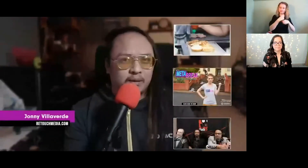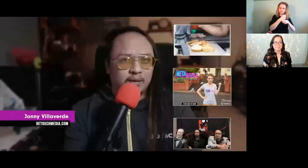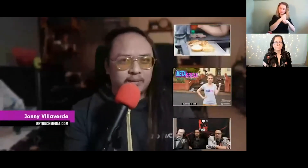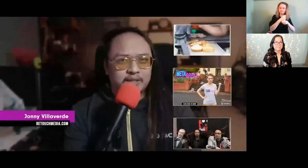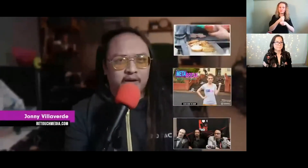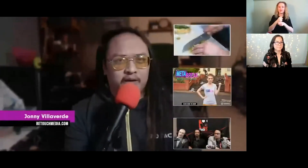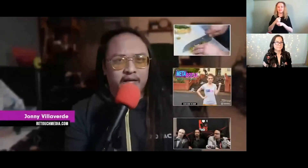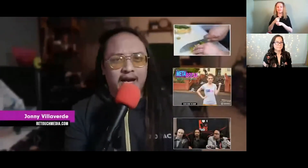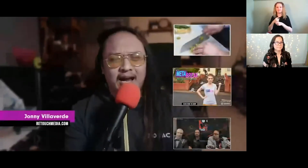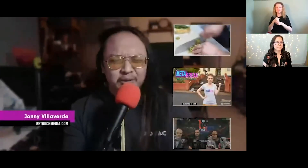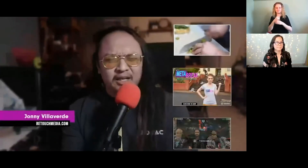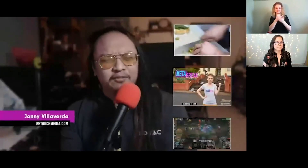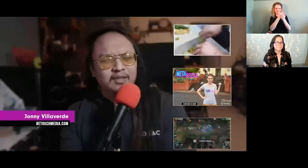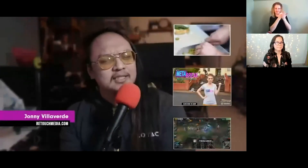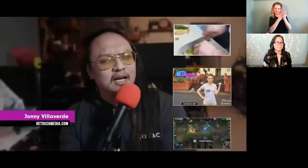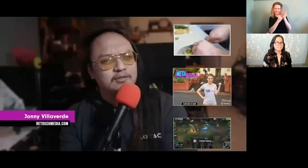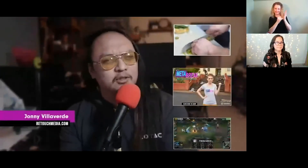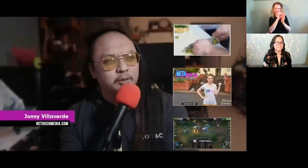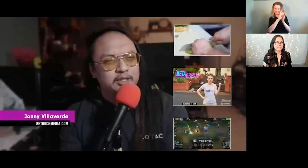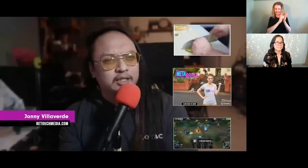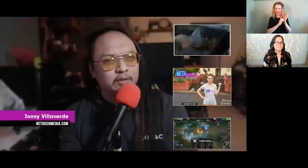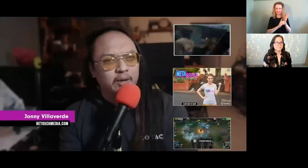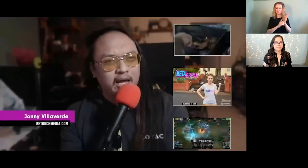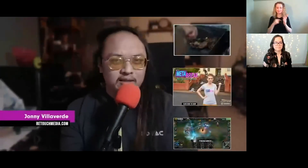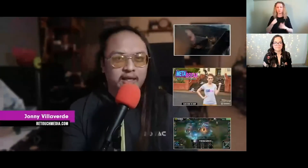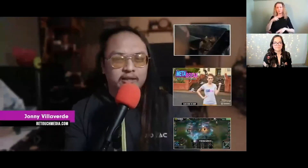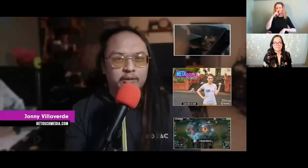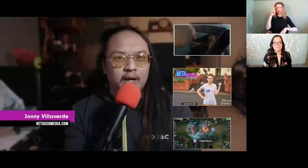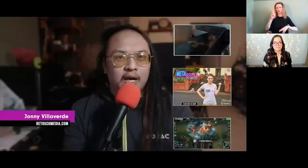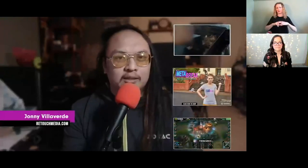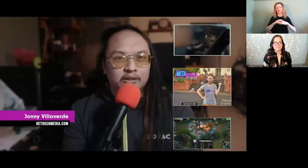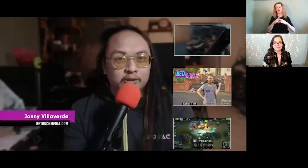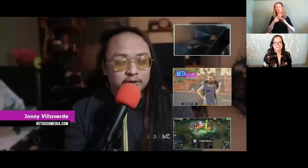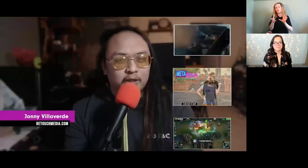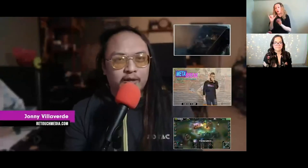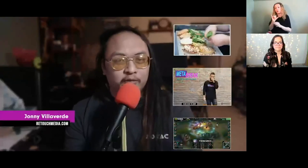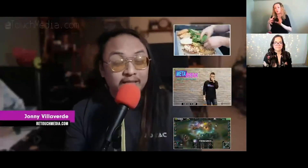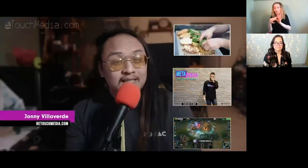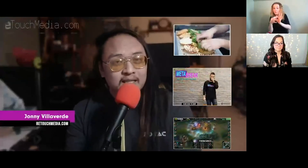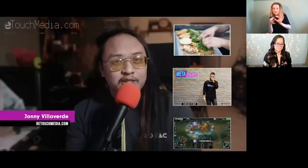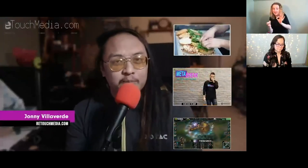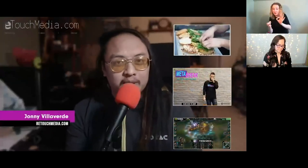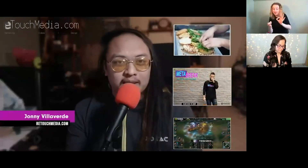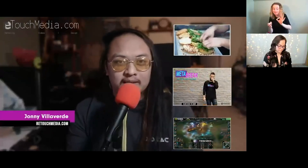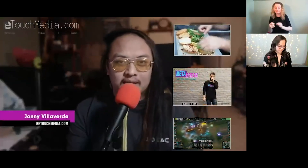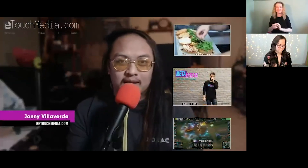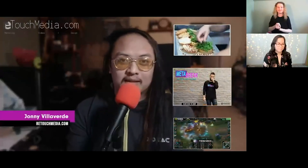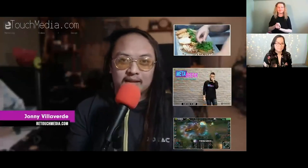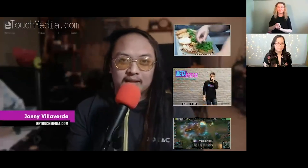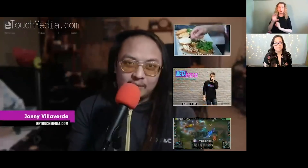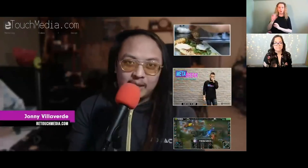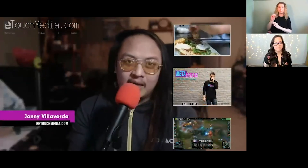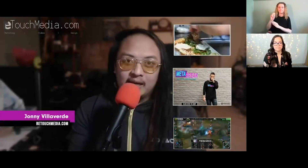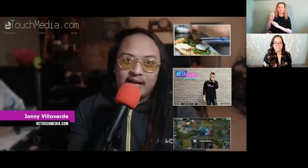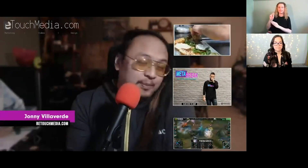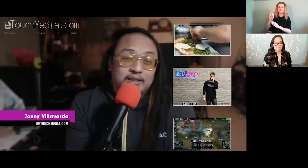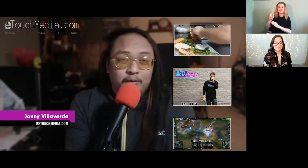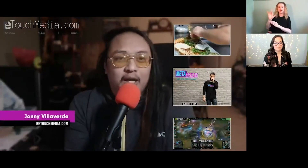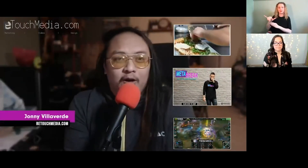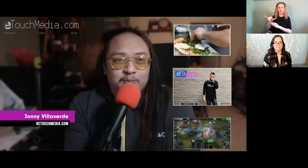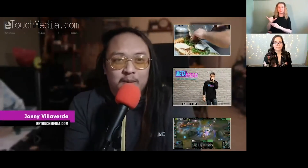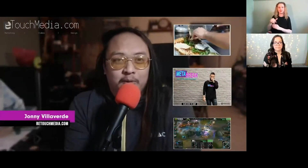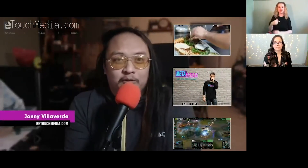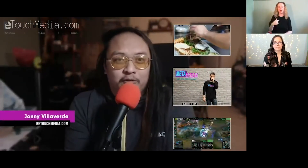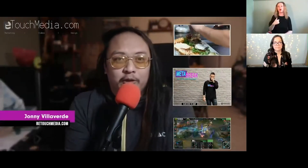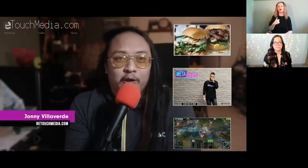esports commentary. I do a lot of fun stuff. So if you want to check out anything I do so at retouchmedia.com. That's